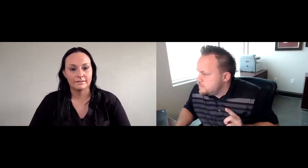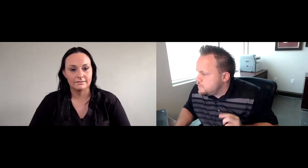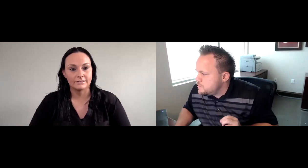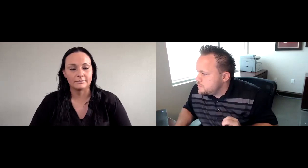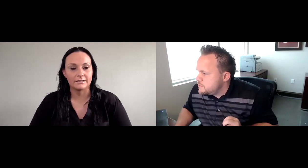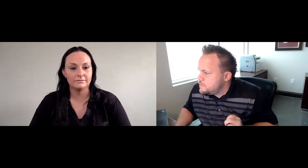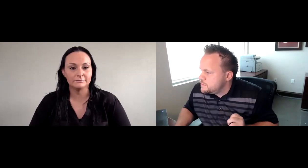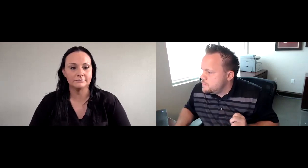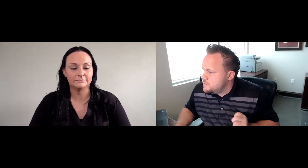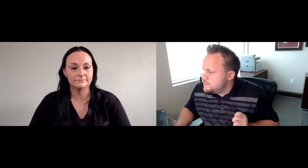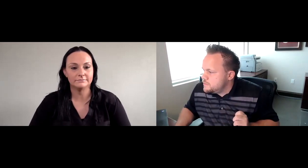There we go.